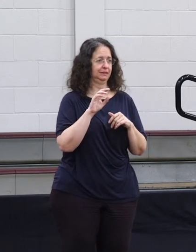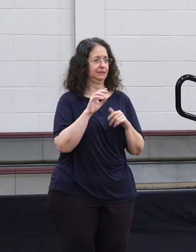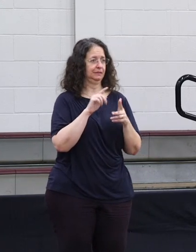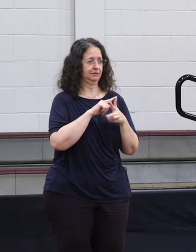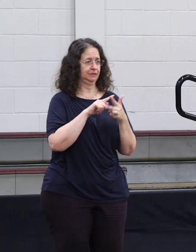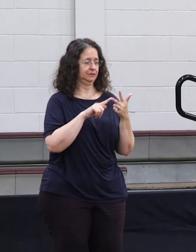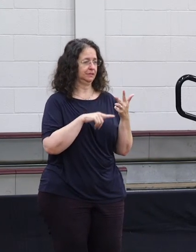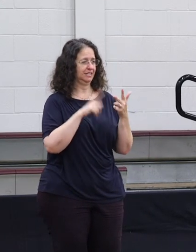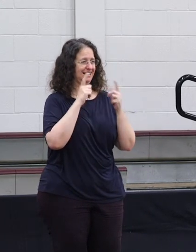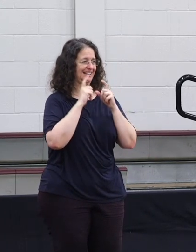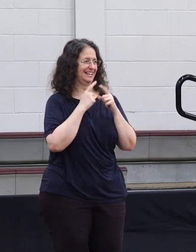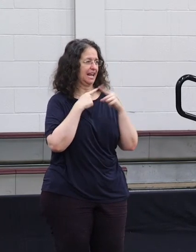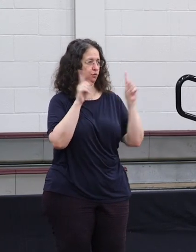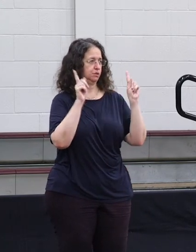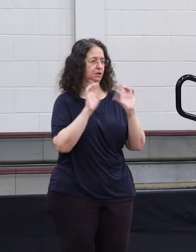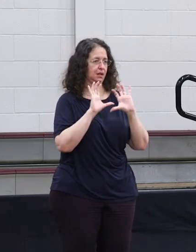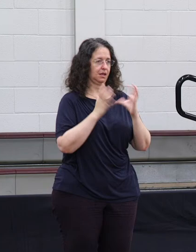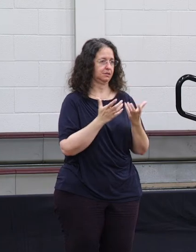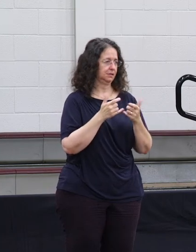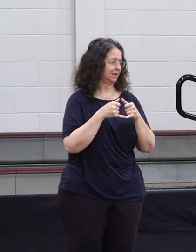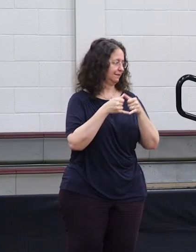gift.